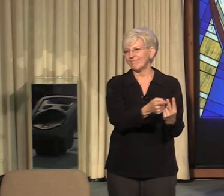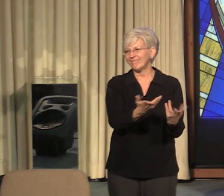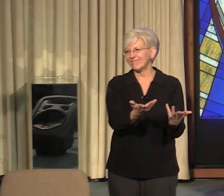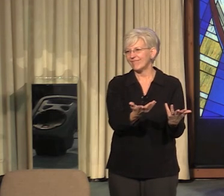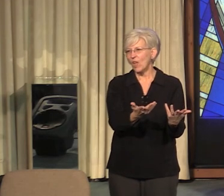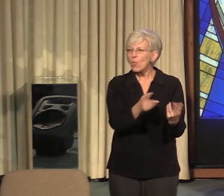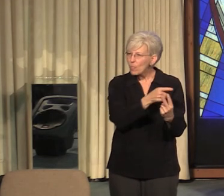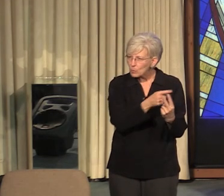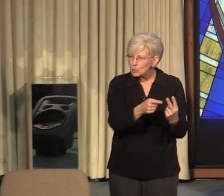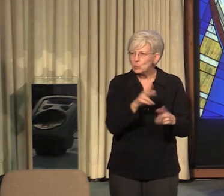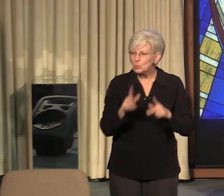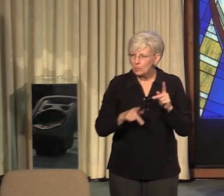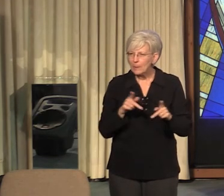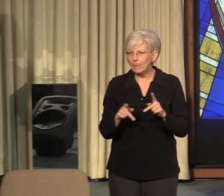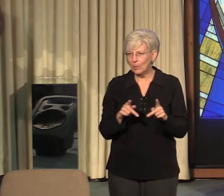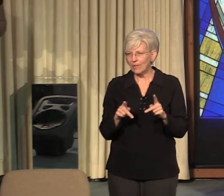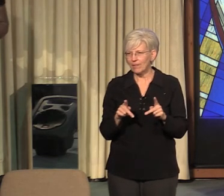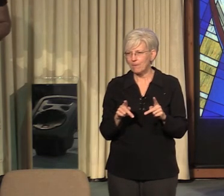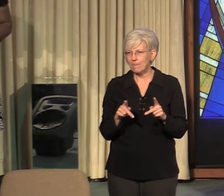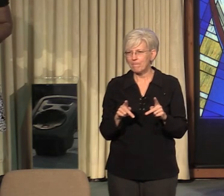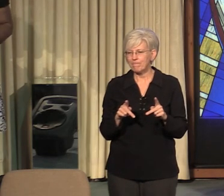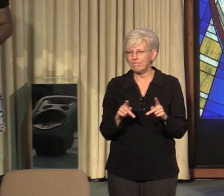those two people who